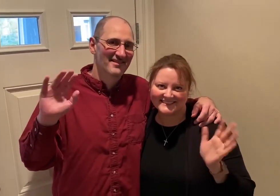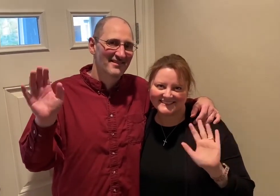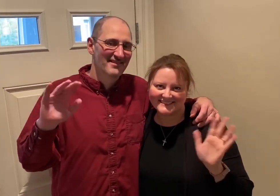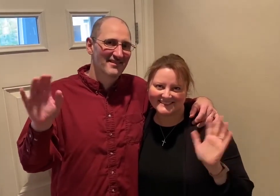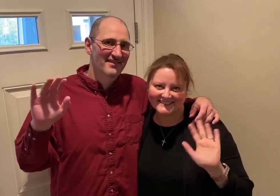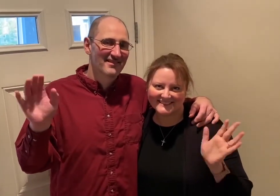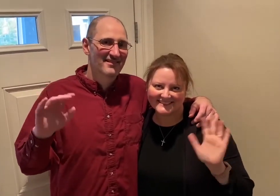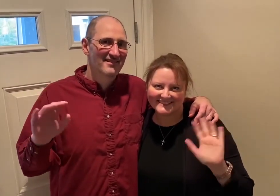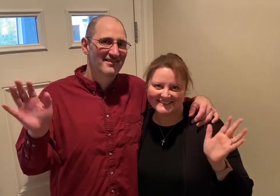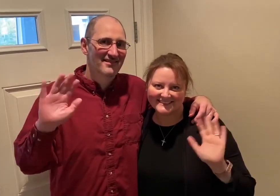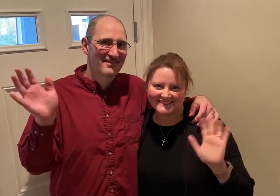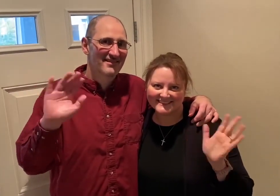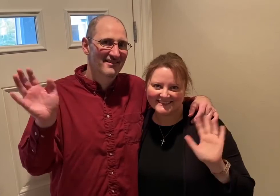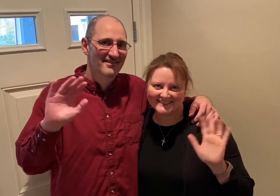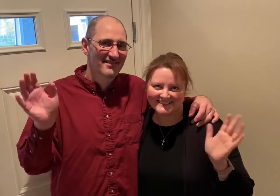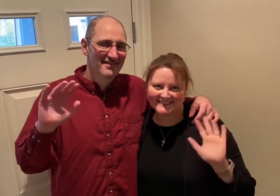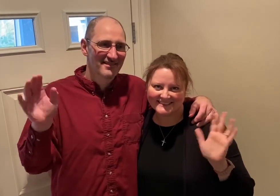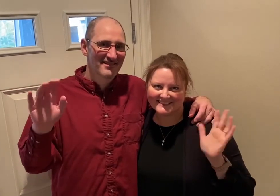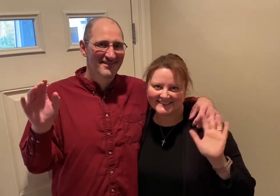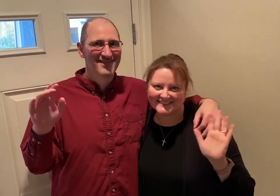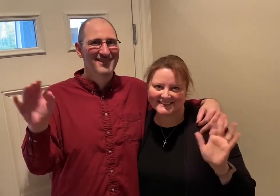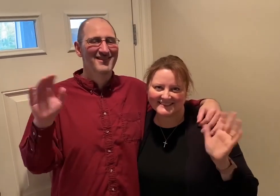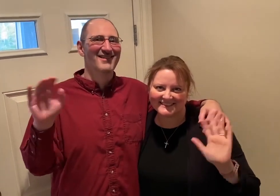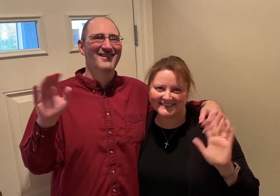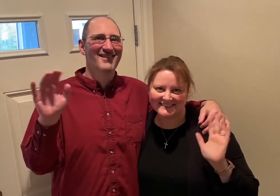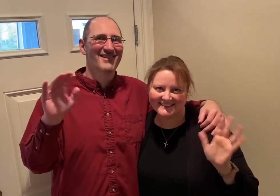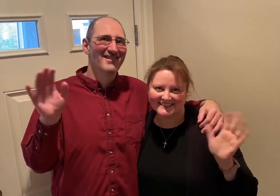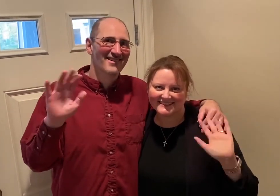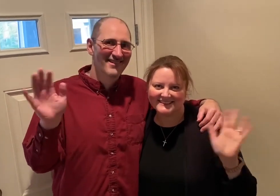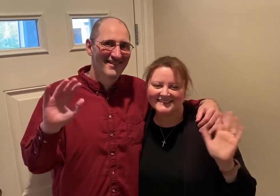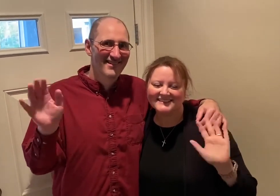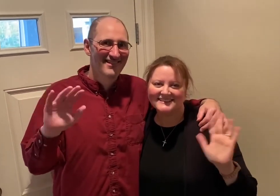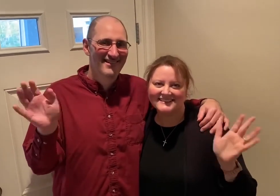Good. Keep waving.